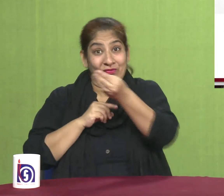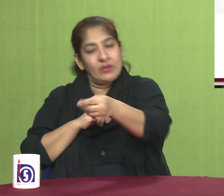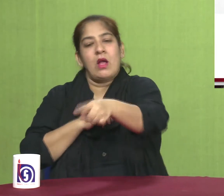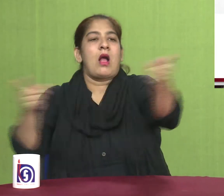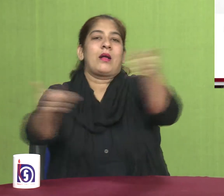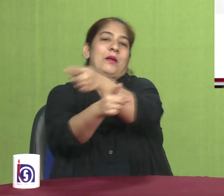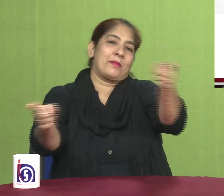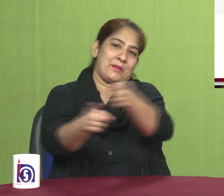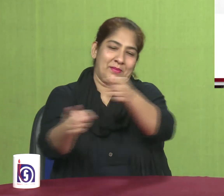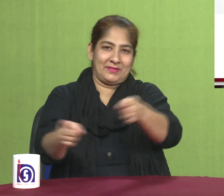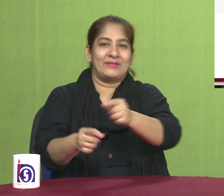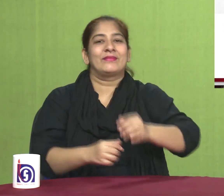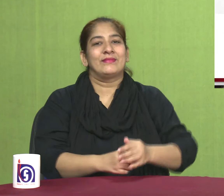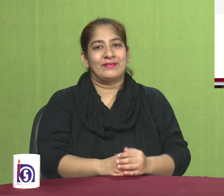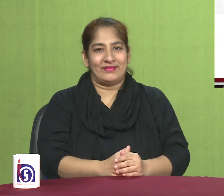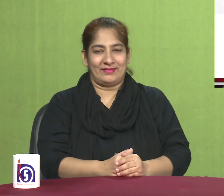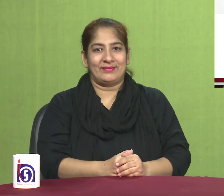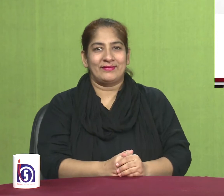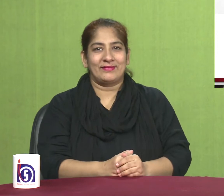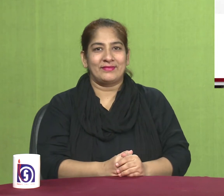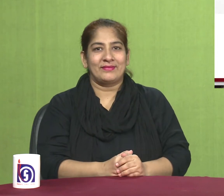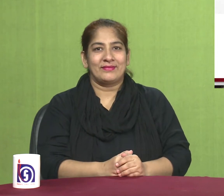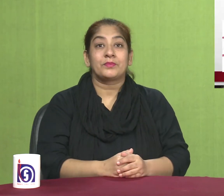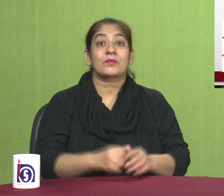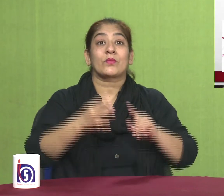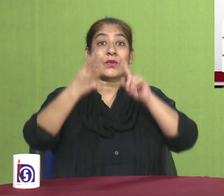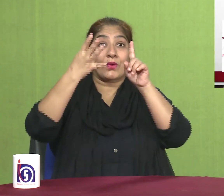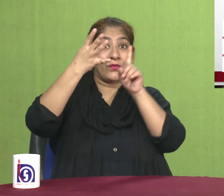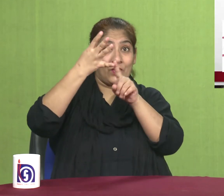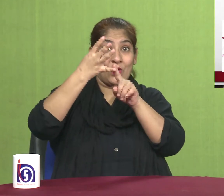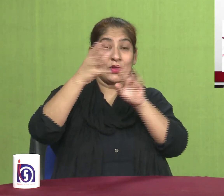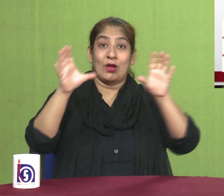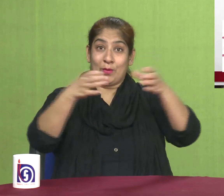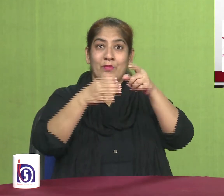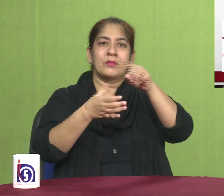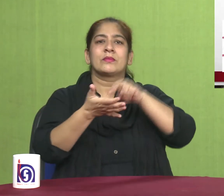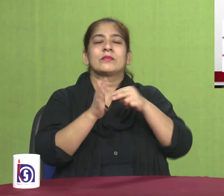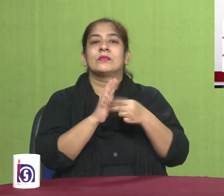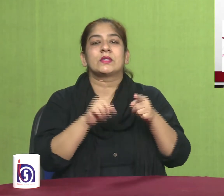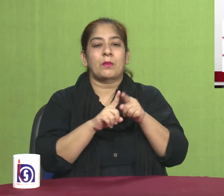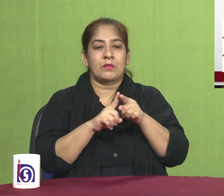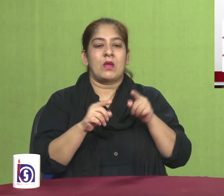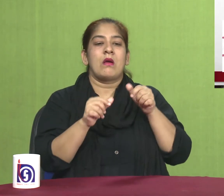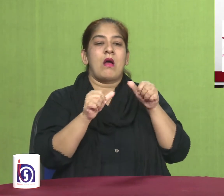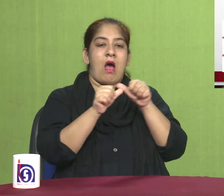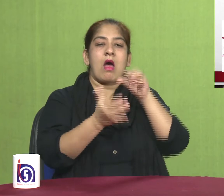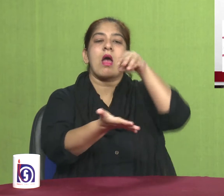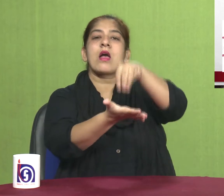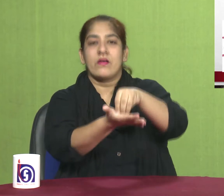that invoice can be taken as a proof. This is the fourth type which you can see on the screen. This is